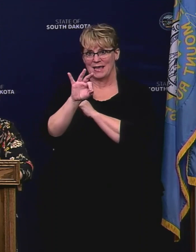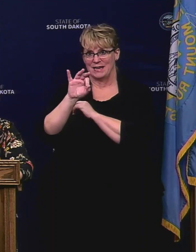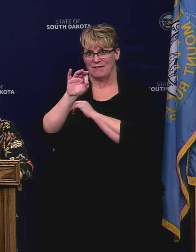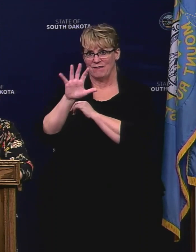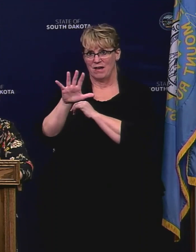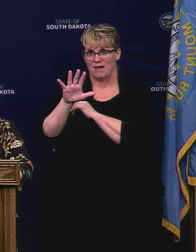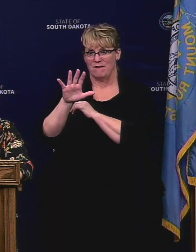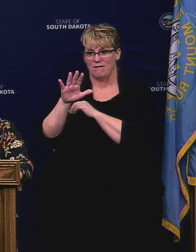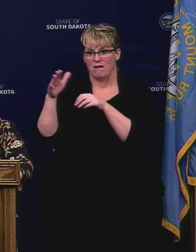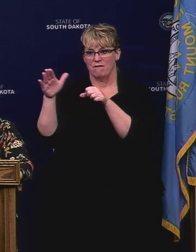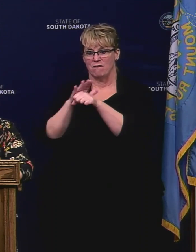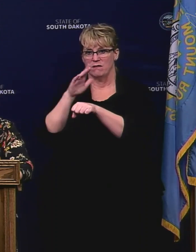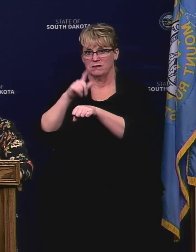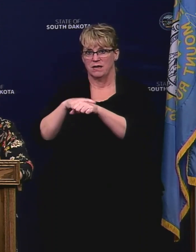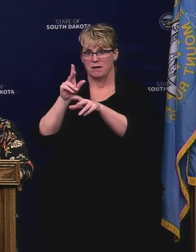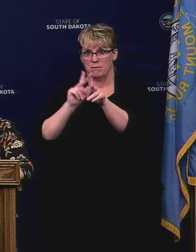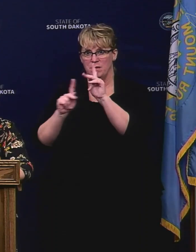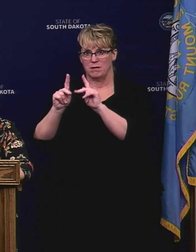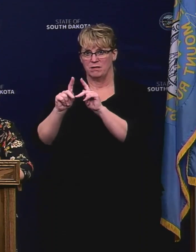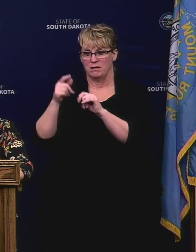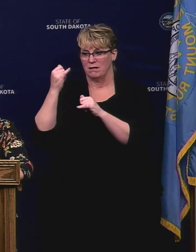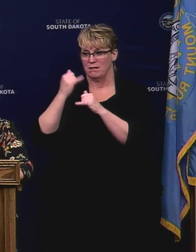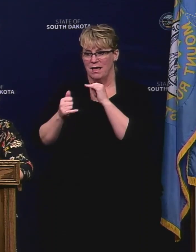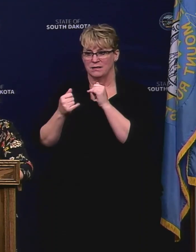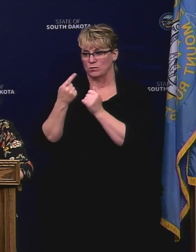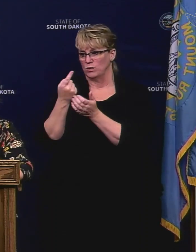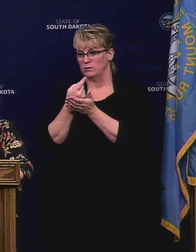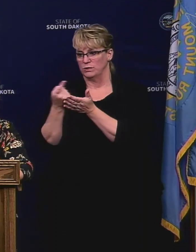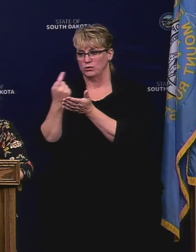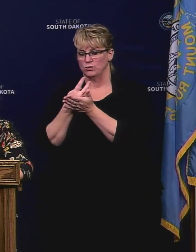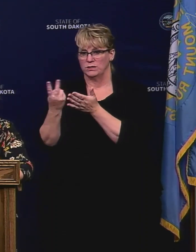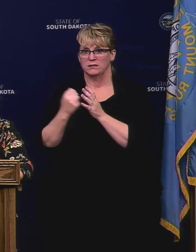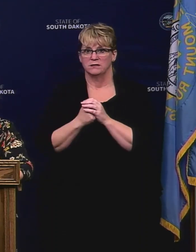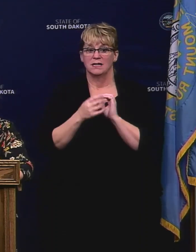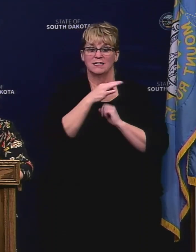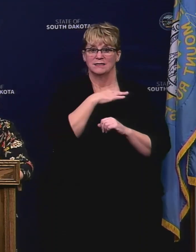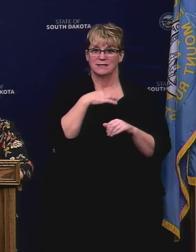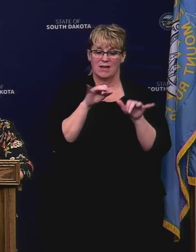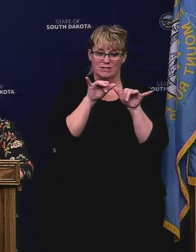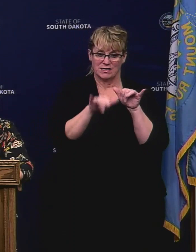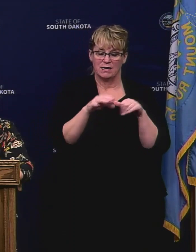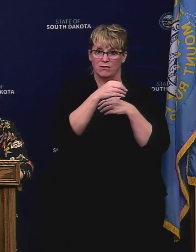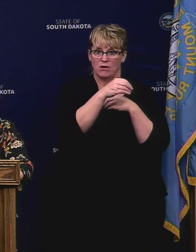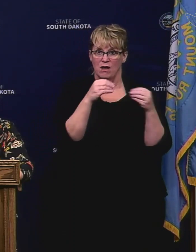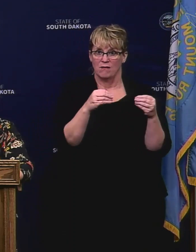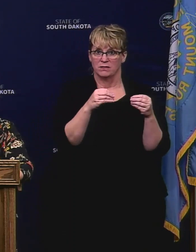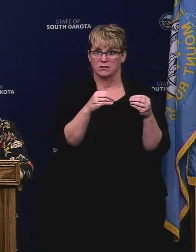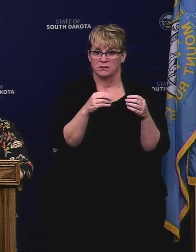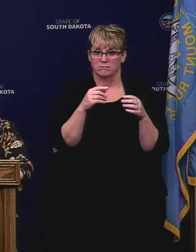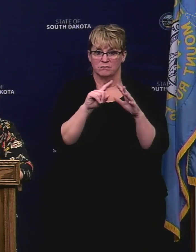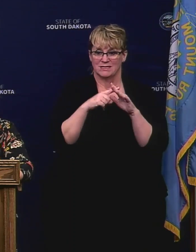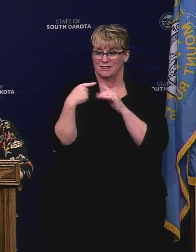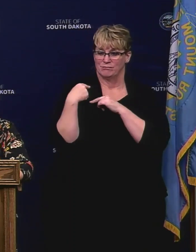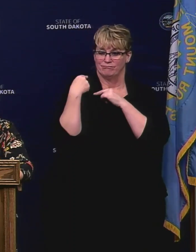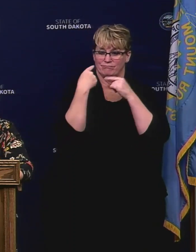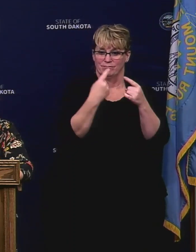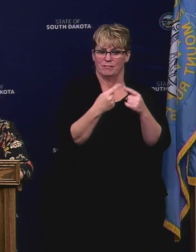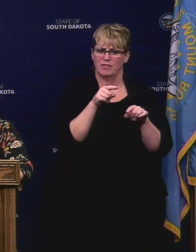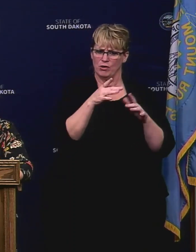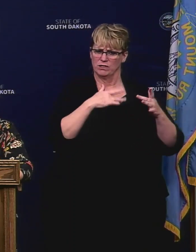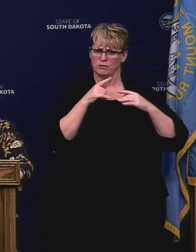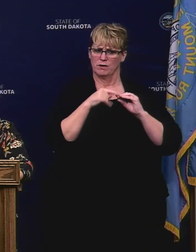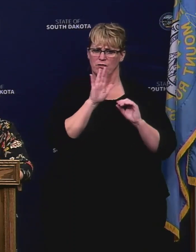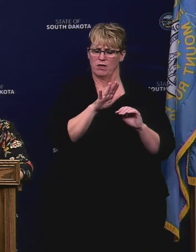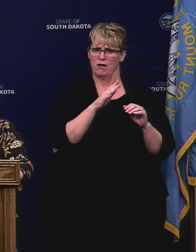people in the past few weeks. Staff have been in the office since day one, while dealing with all the same concerns about their own health and